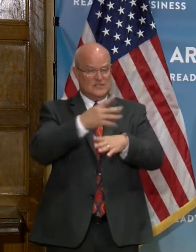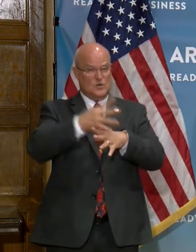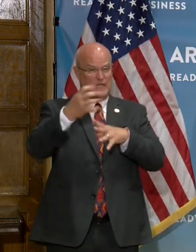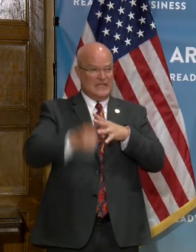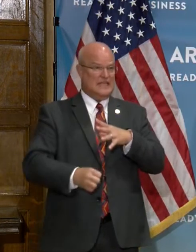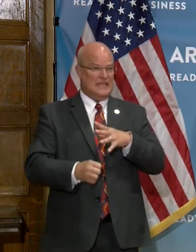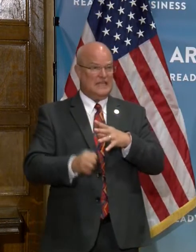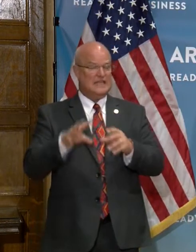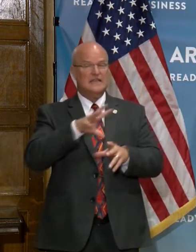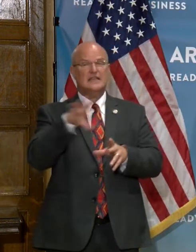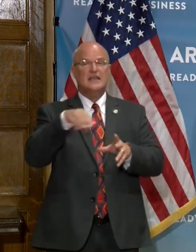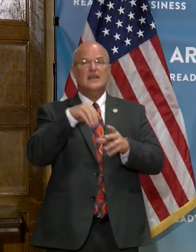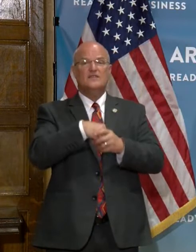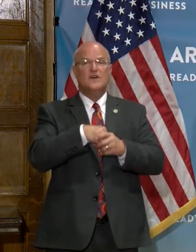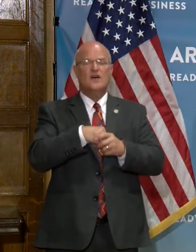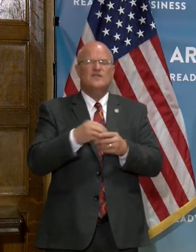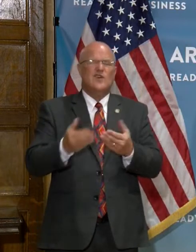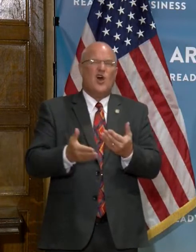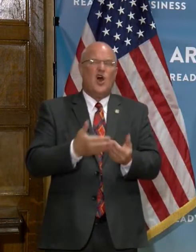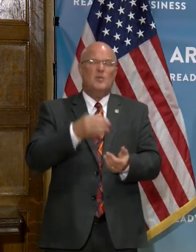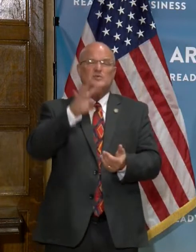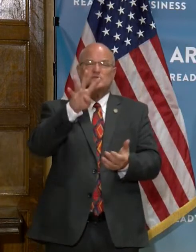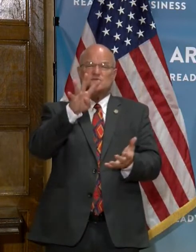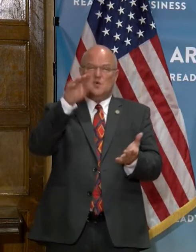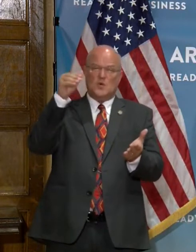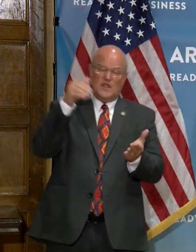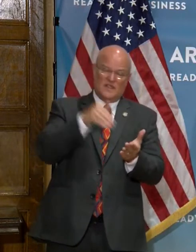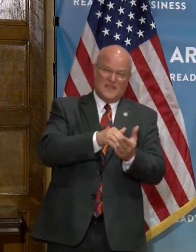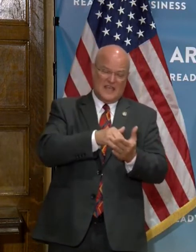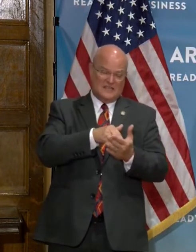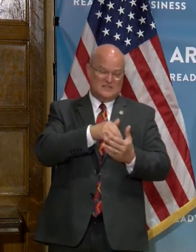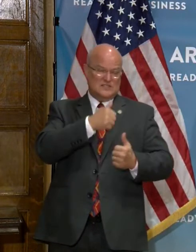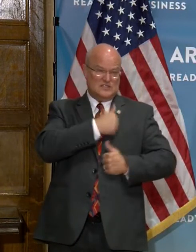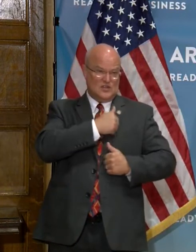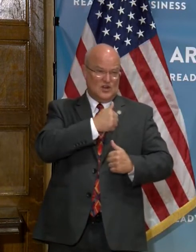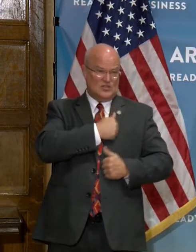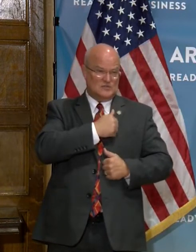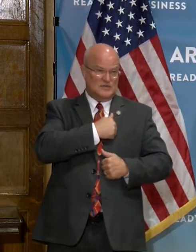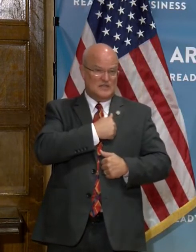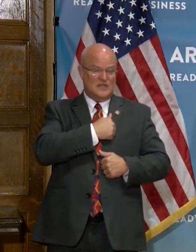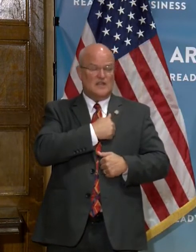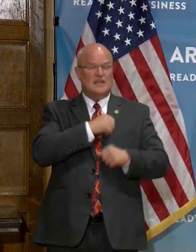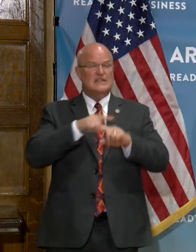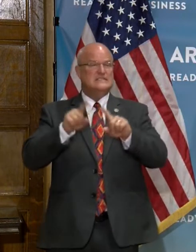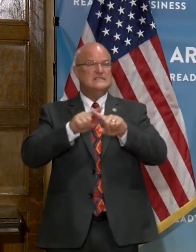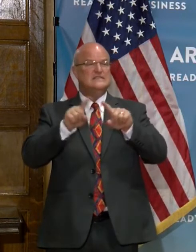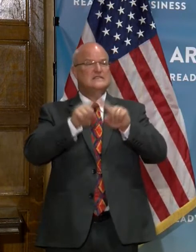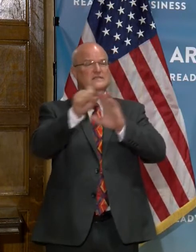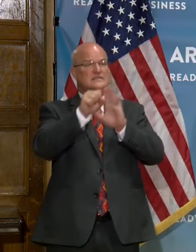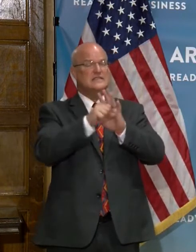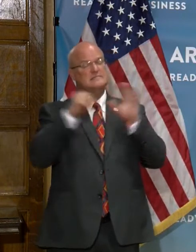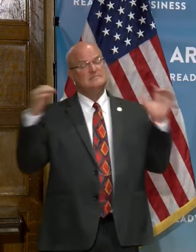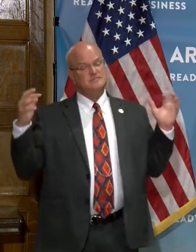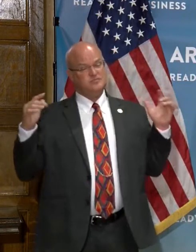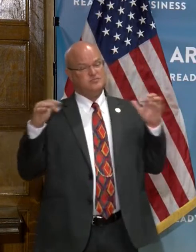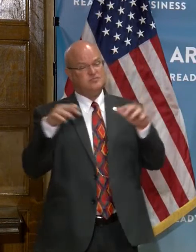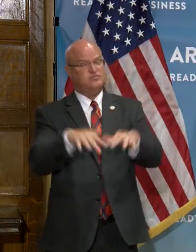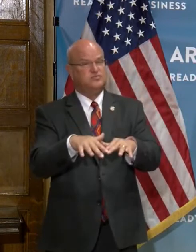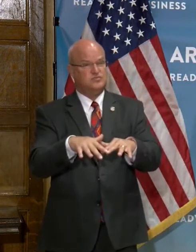weekend, involving almost 4,000 guardsmen, and they were coming from multiple states,